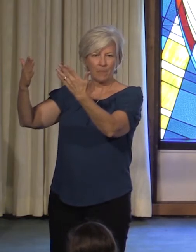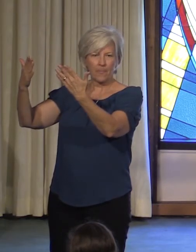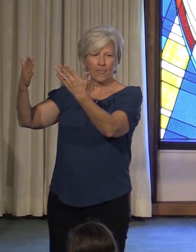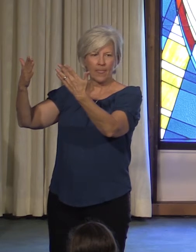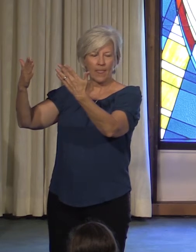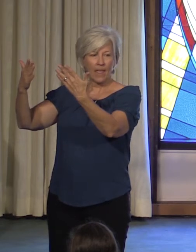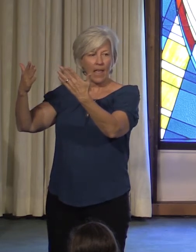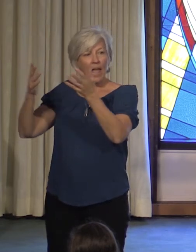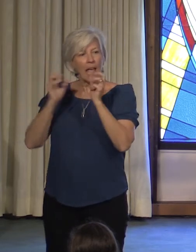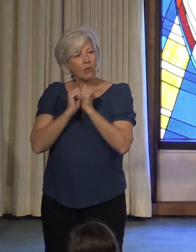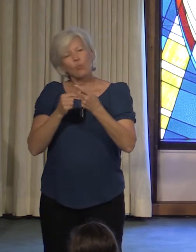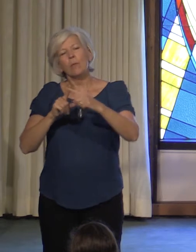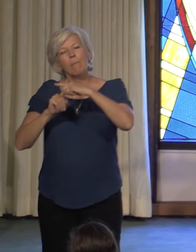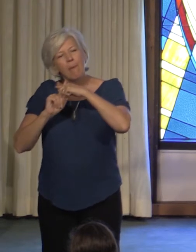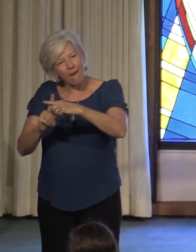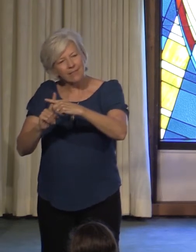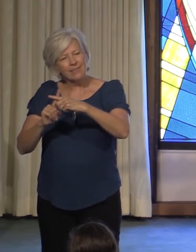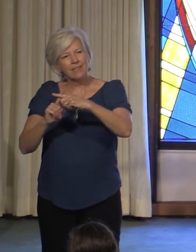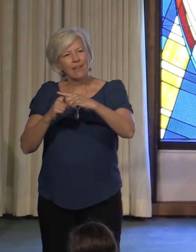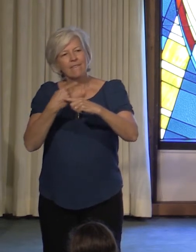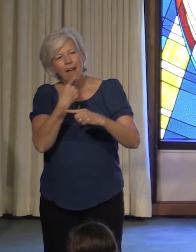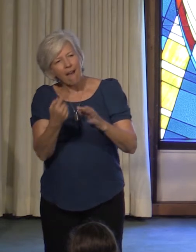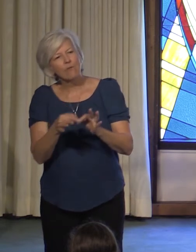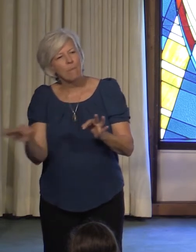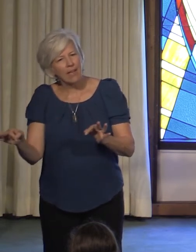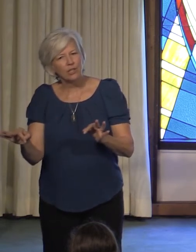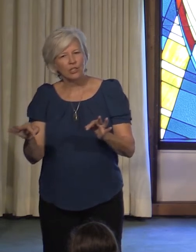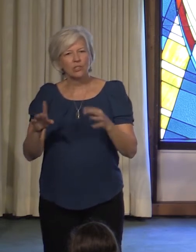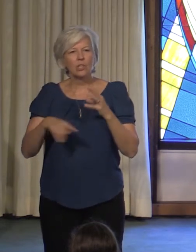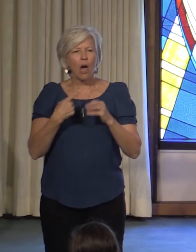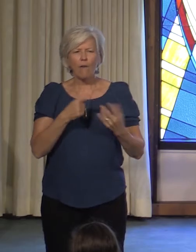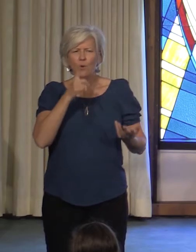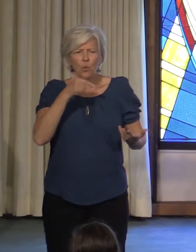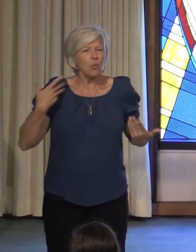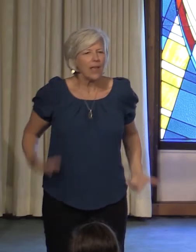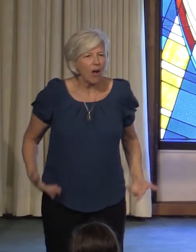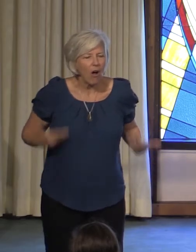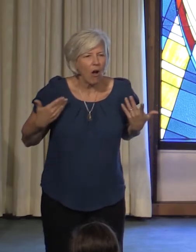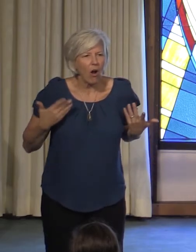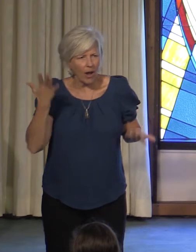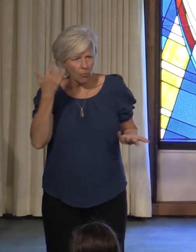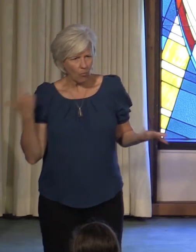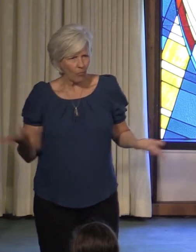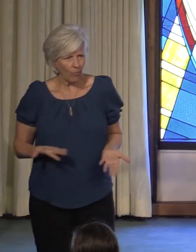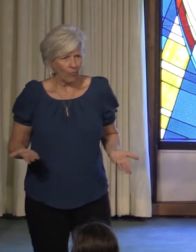and with positive affirmations of who we are and what we're here to do.